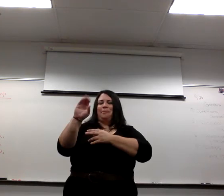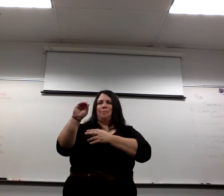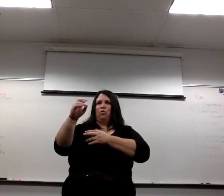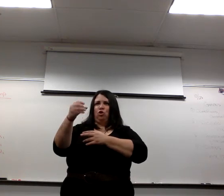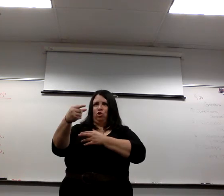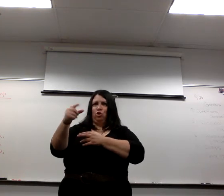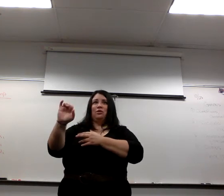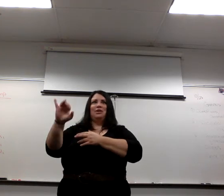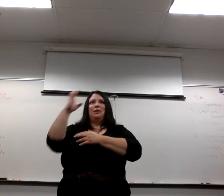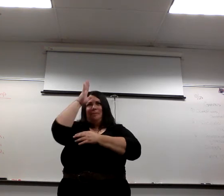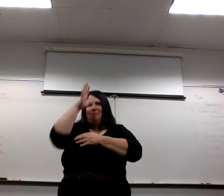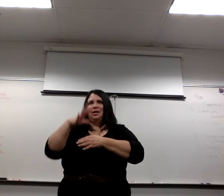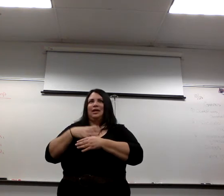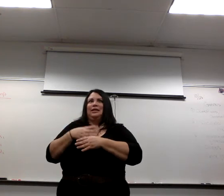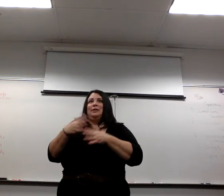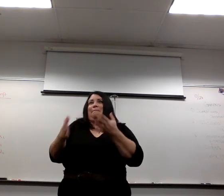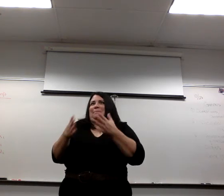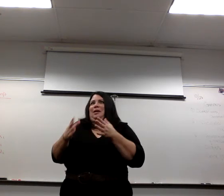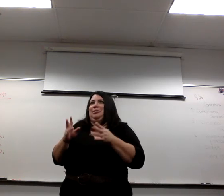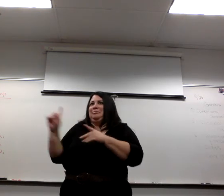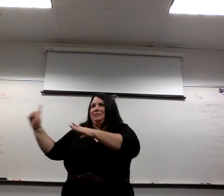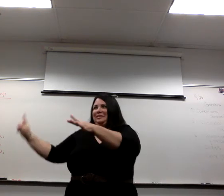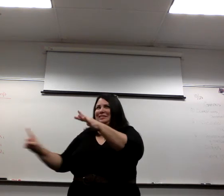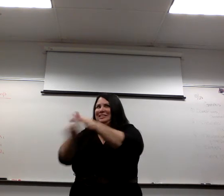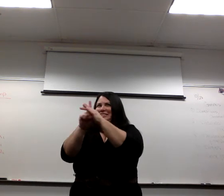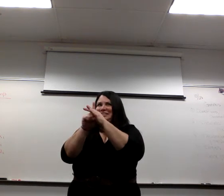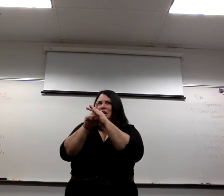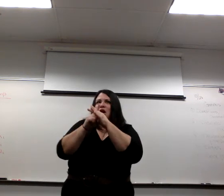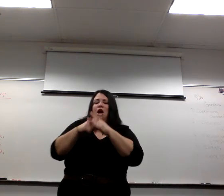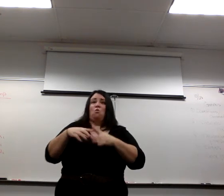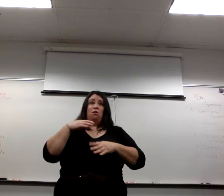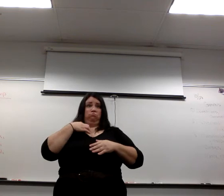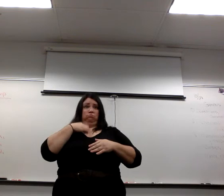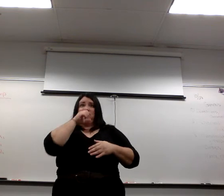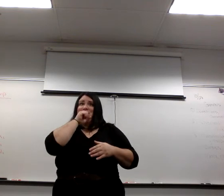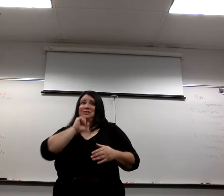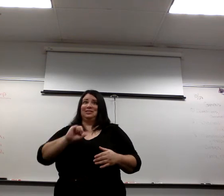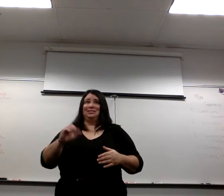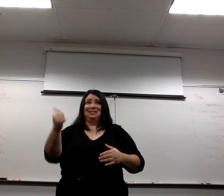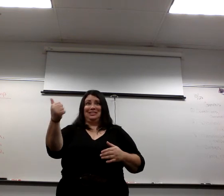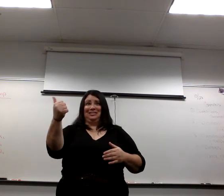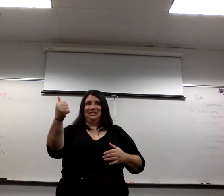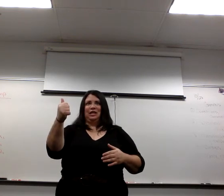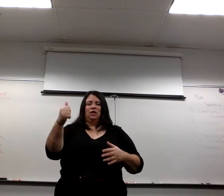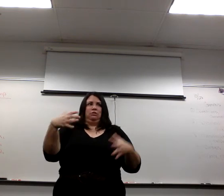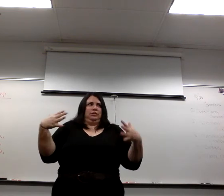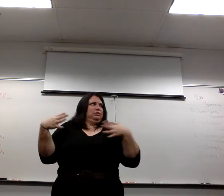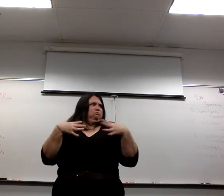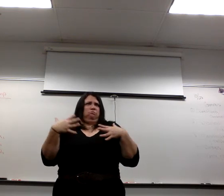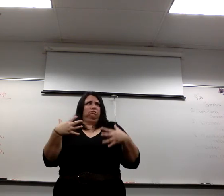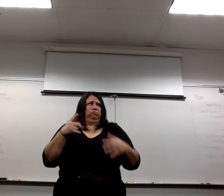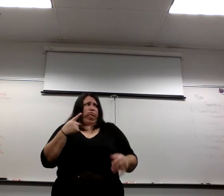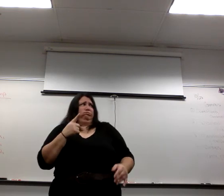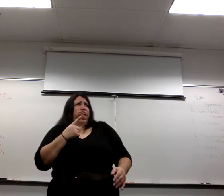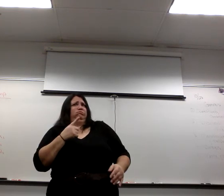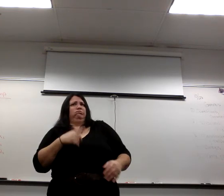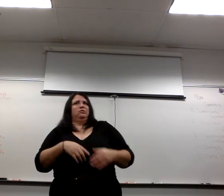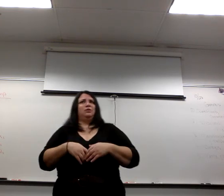which is terrifying when you're 10 years old, because the boogeyman is very real at that age. And that's when my mom jumped out from